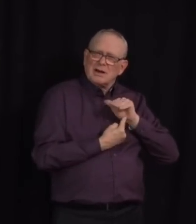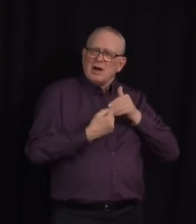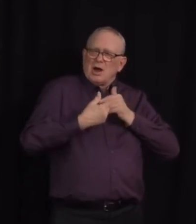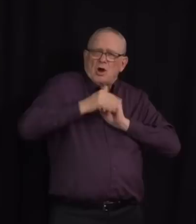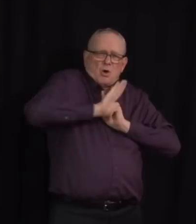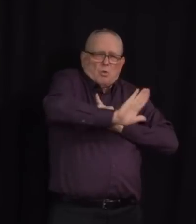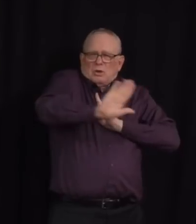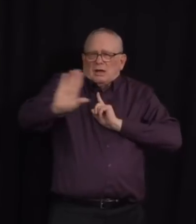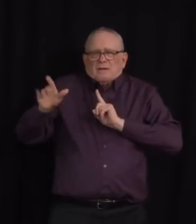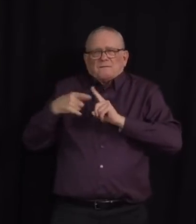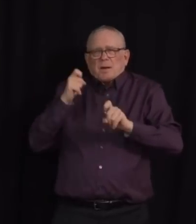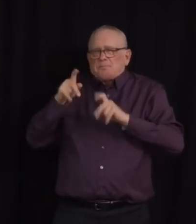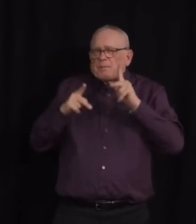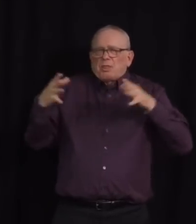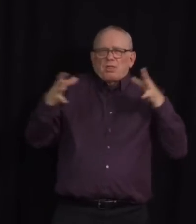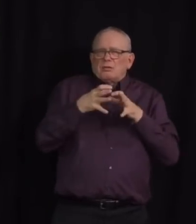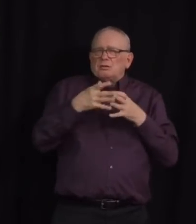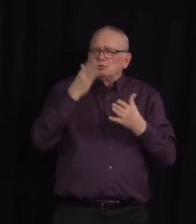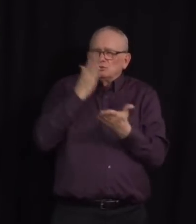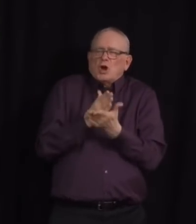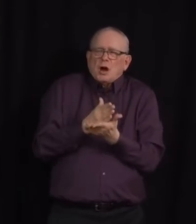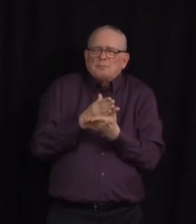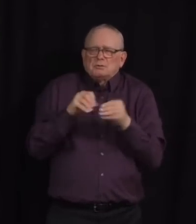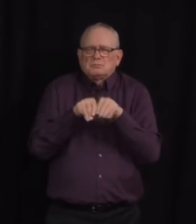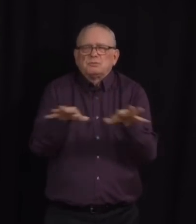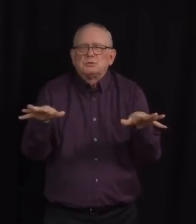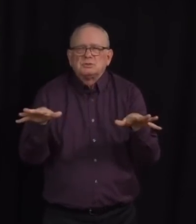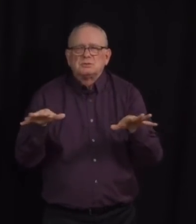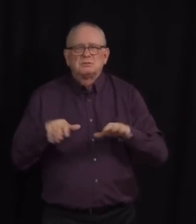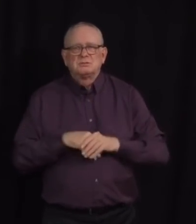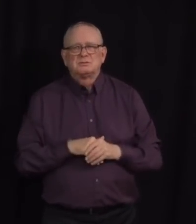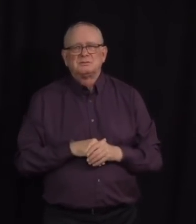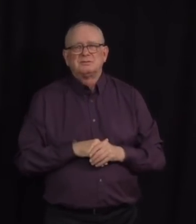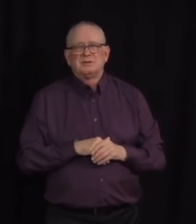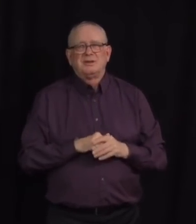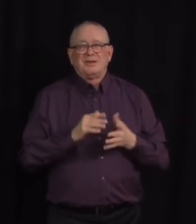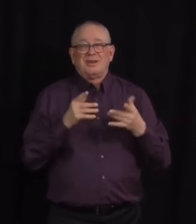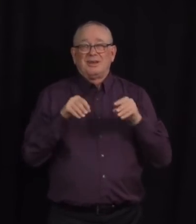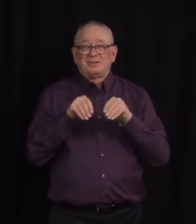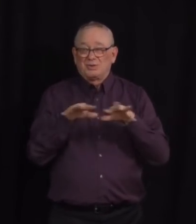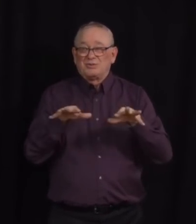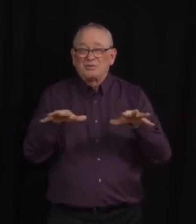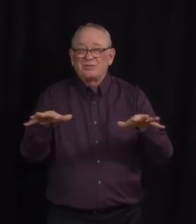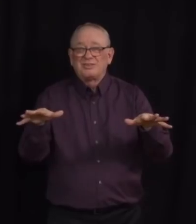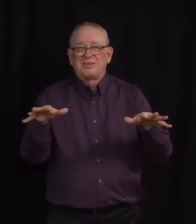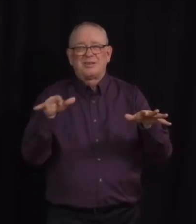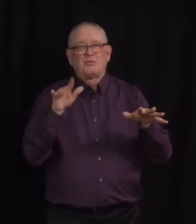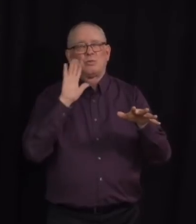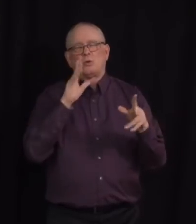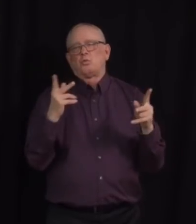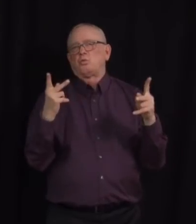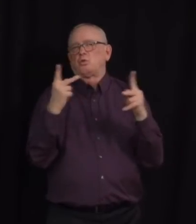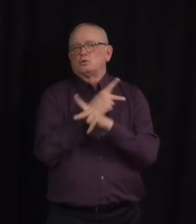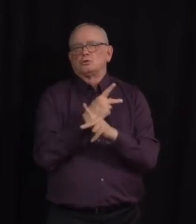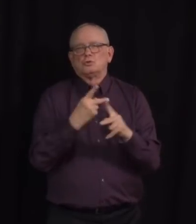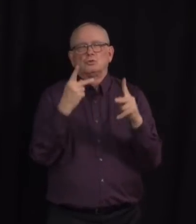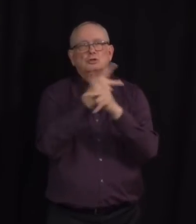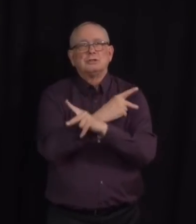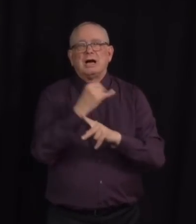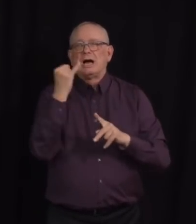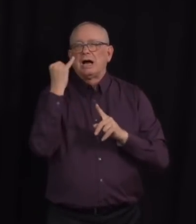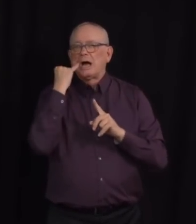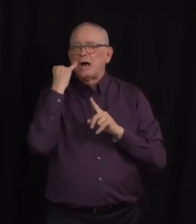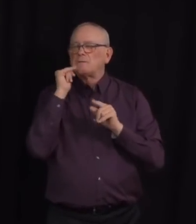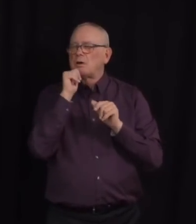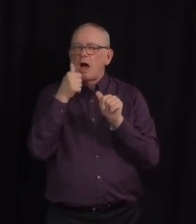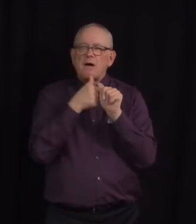essentially impacted in the generations of spread that follows is amplified when people are not following